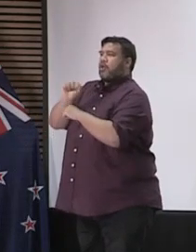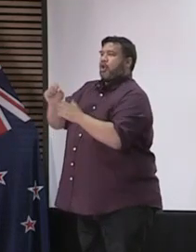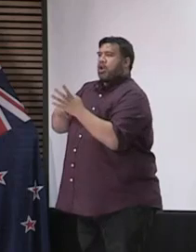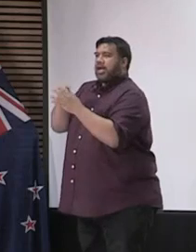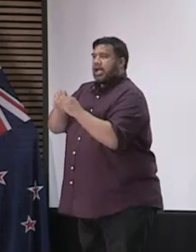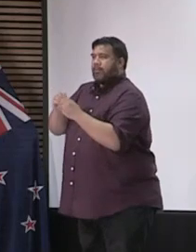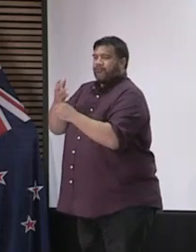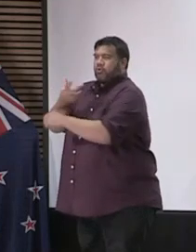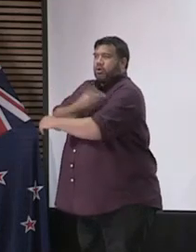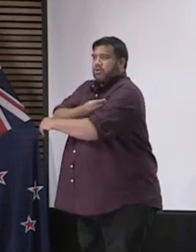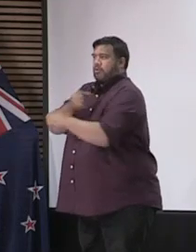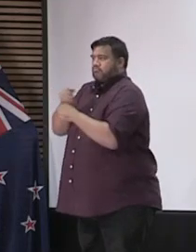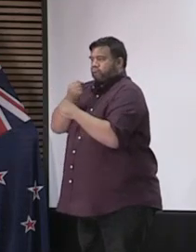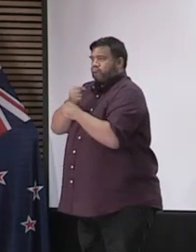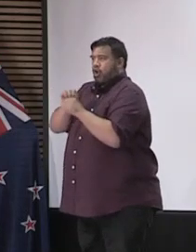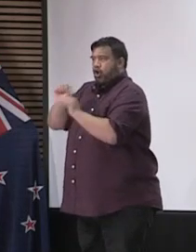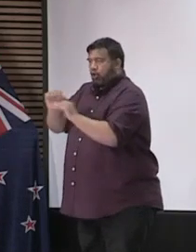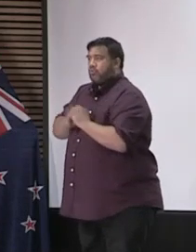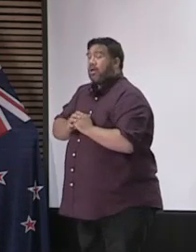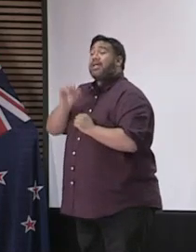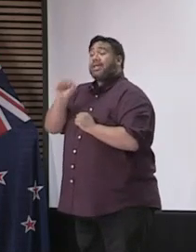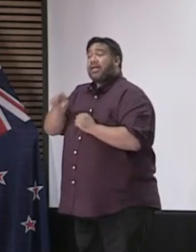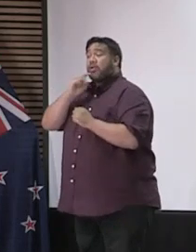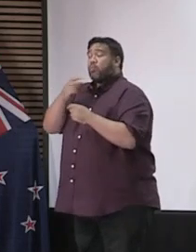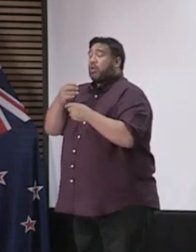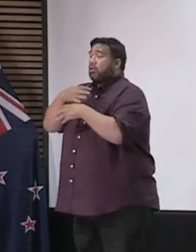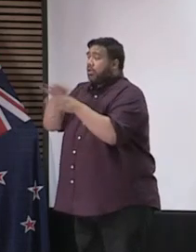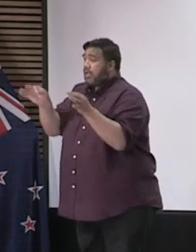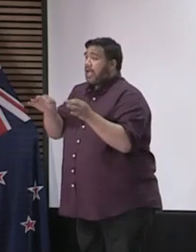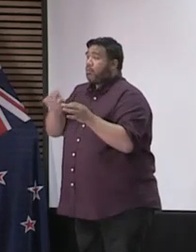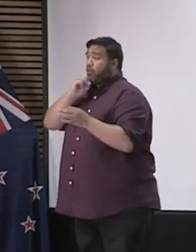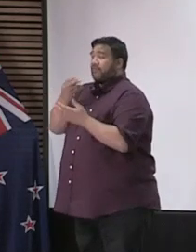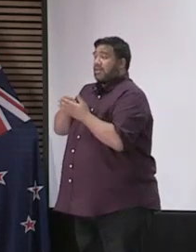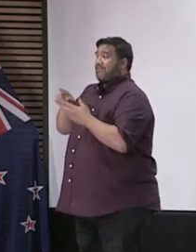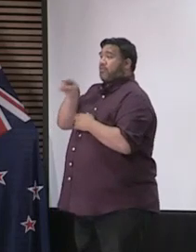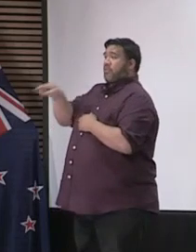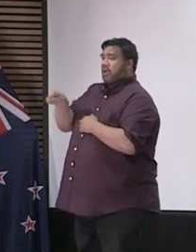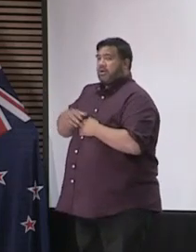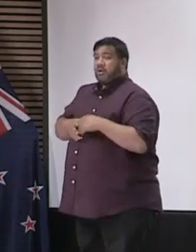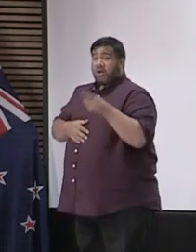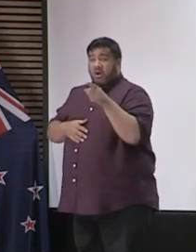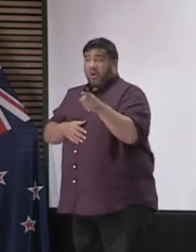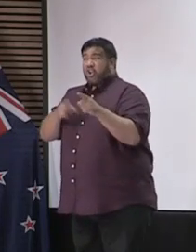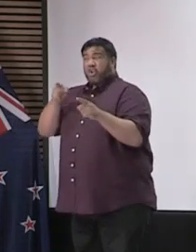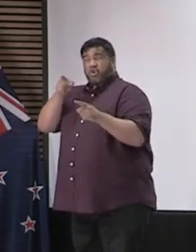will be funding. That, do you have any concerns that New Zealand will be quite far down on the pecking order when it comes to